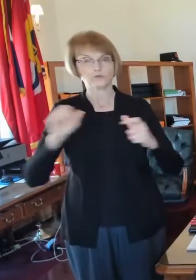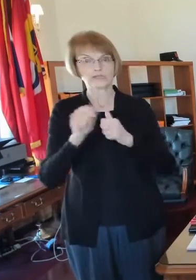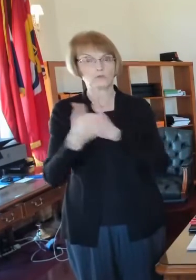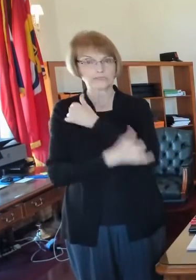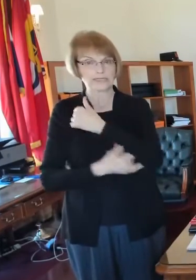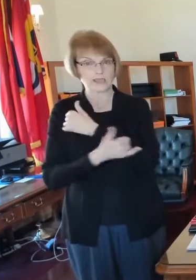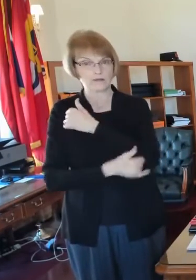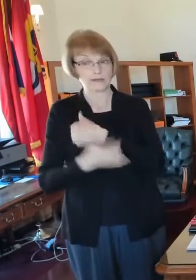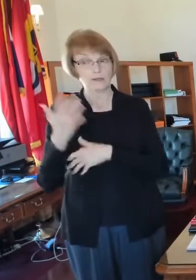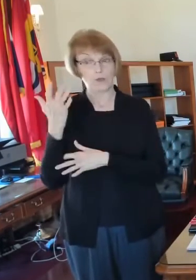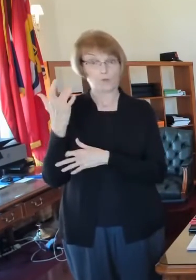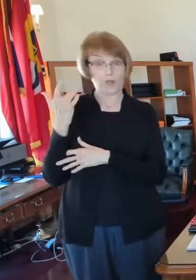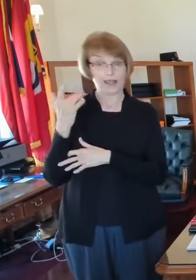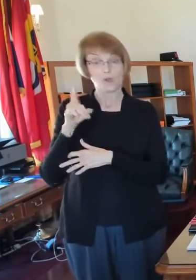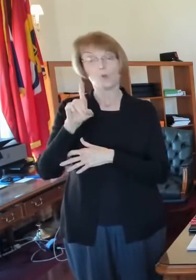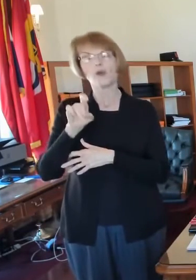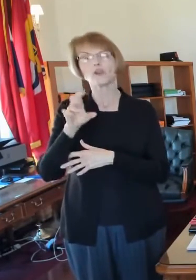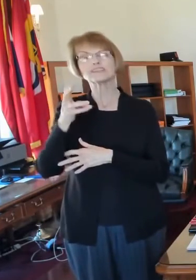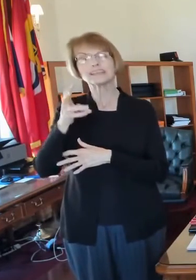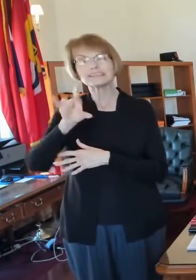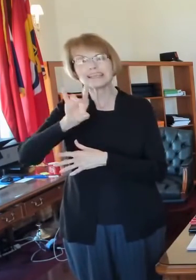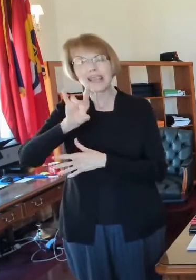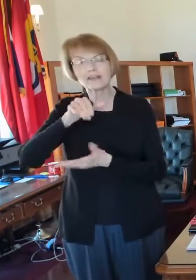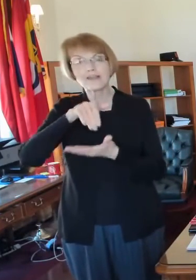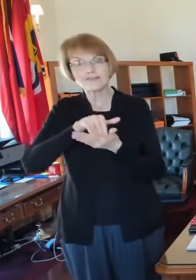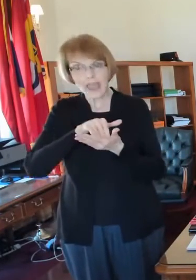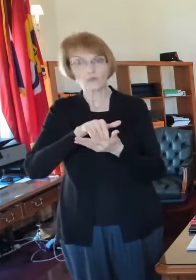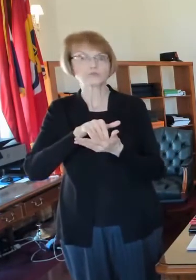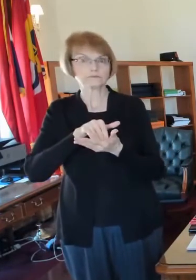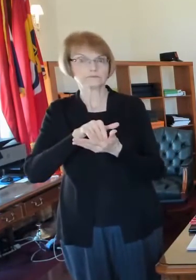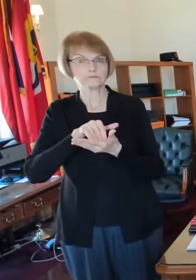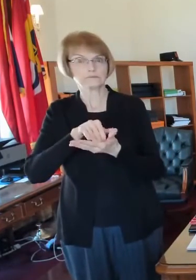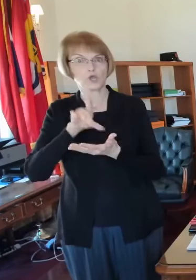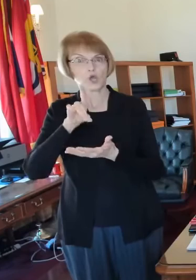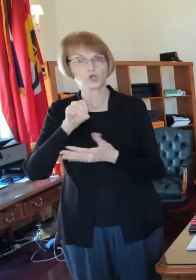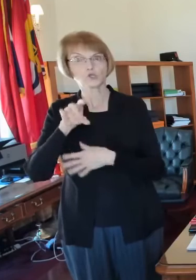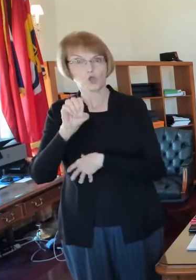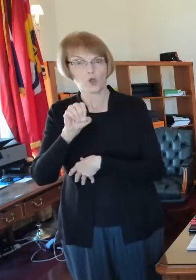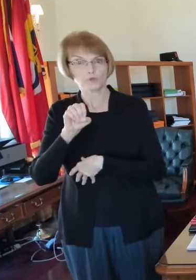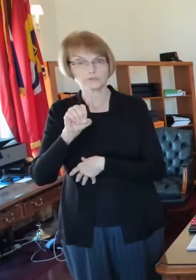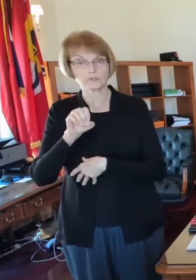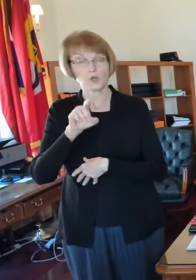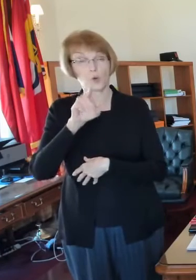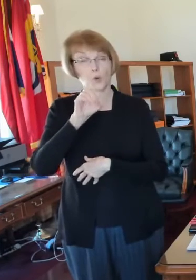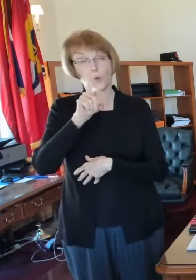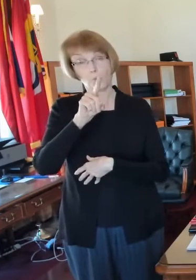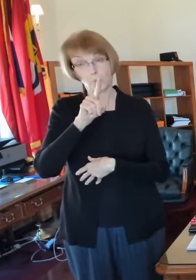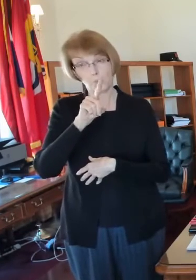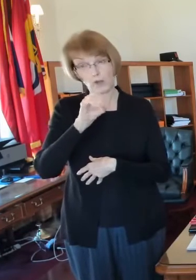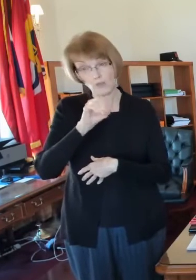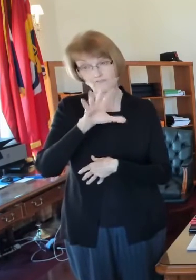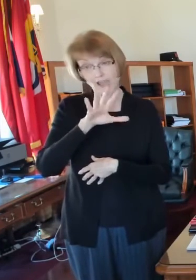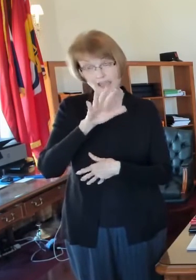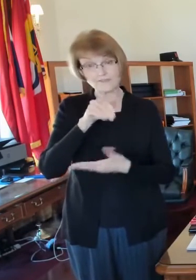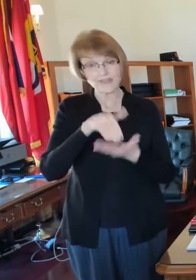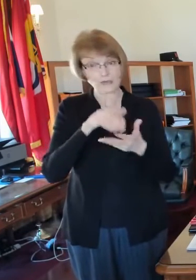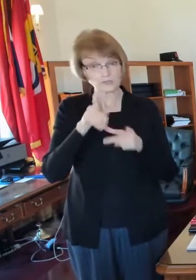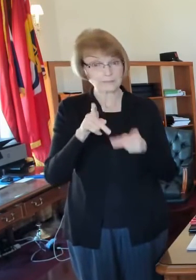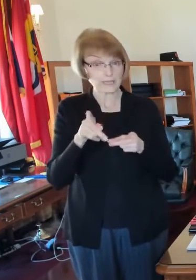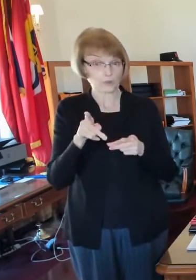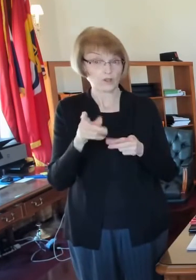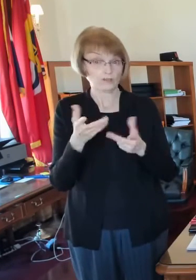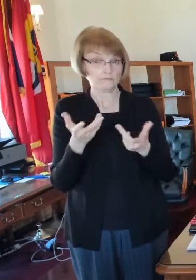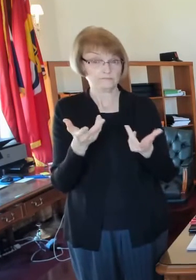because this is a lot of doses, 168,000 doses. That's about 105,000 people based